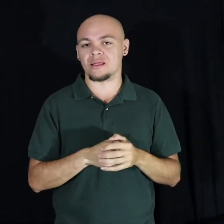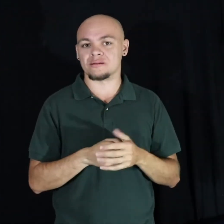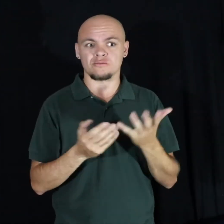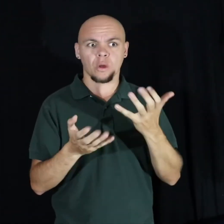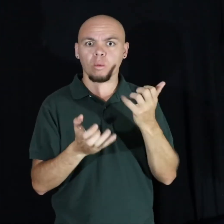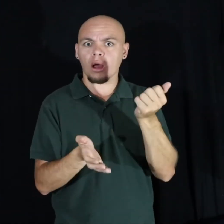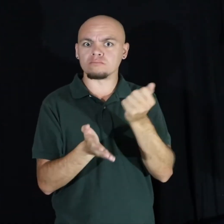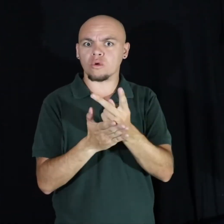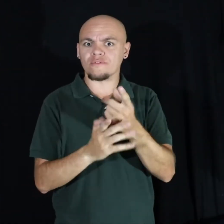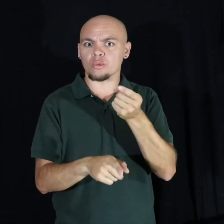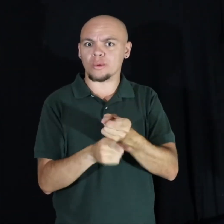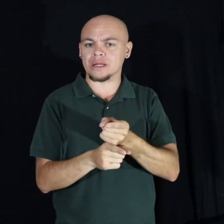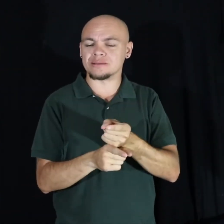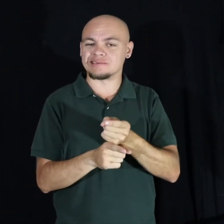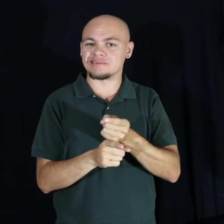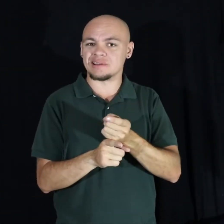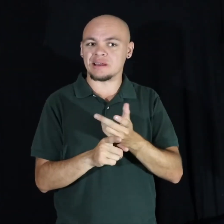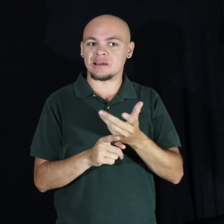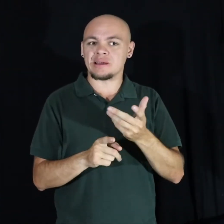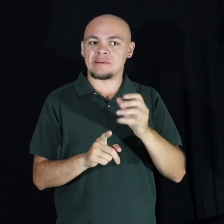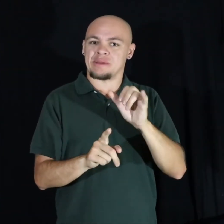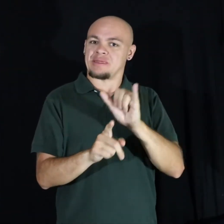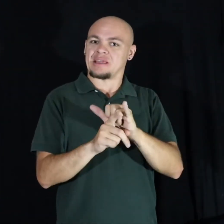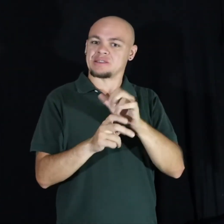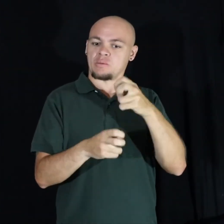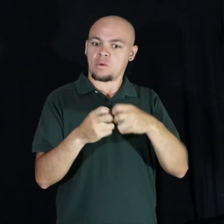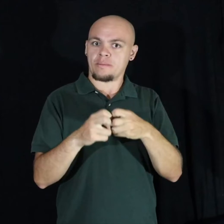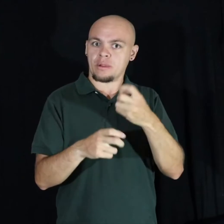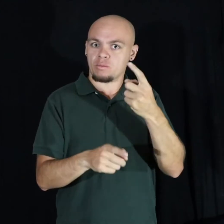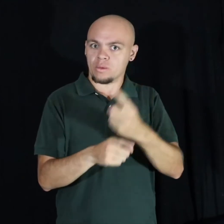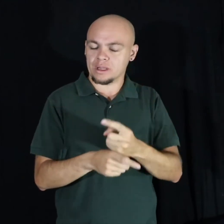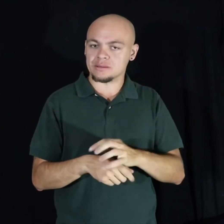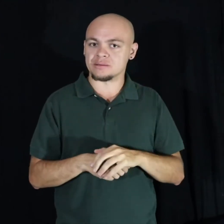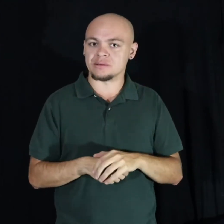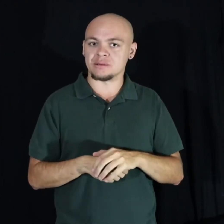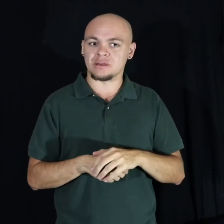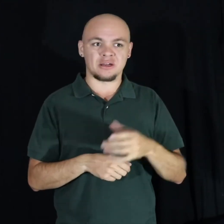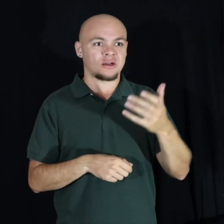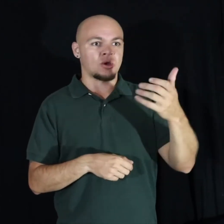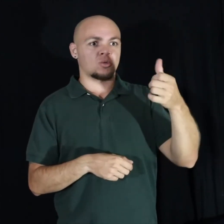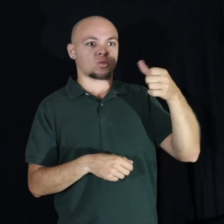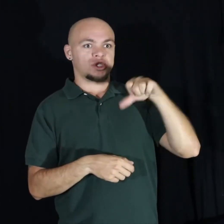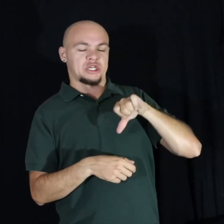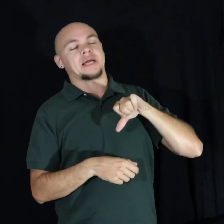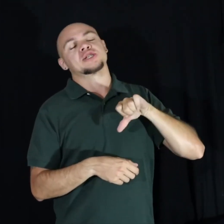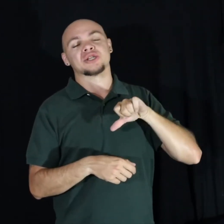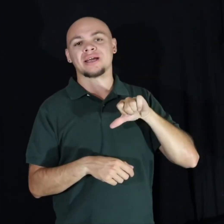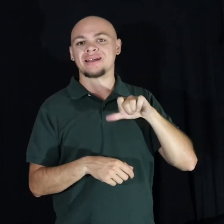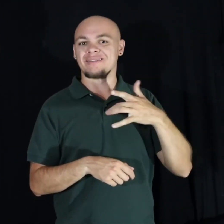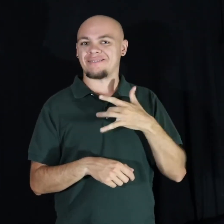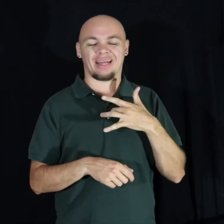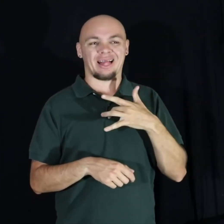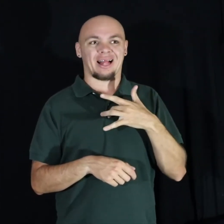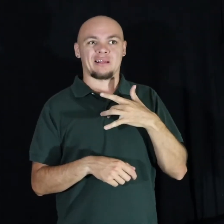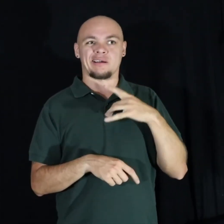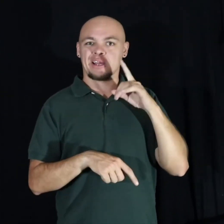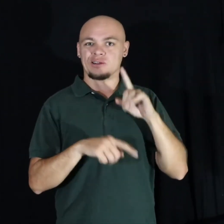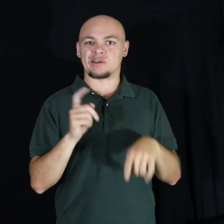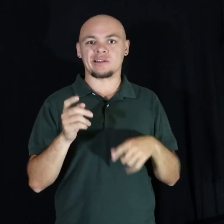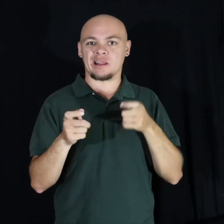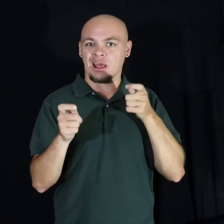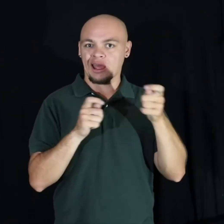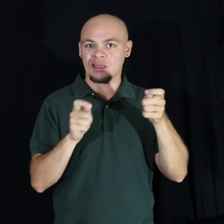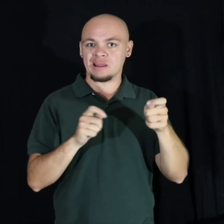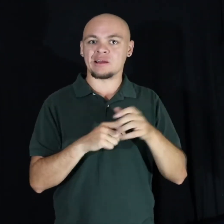right? But that became a problem because I could not handle rejection. When we feel rejected, we get depressed. When we